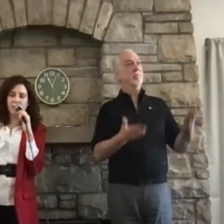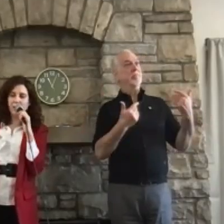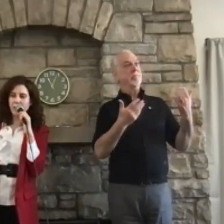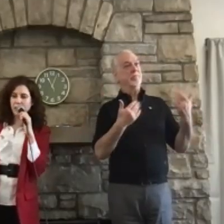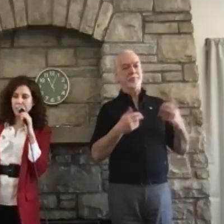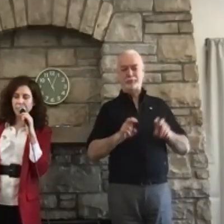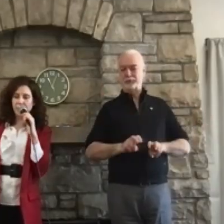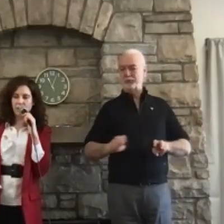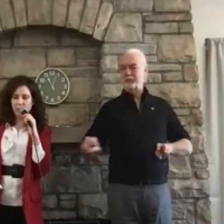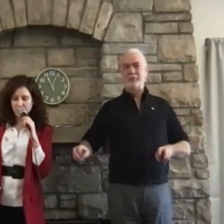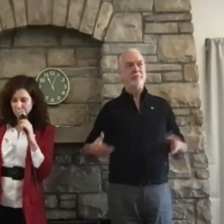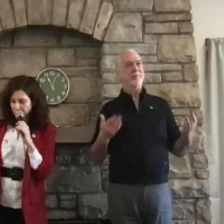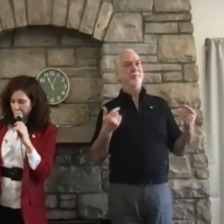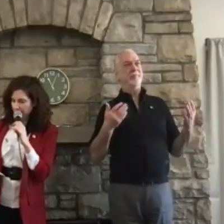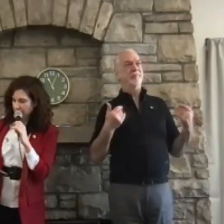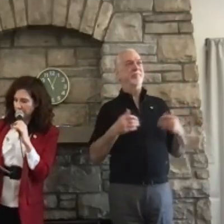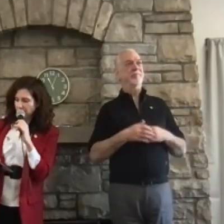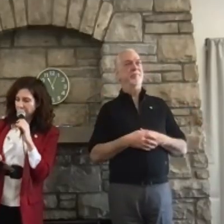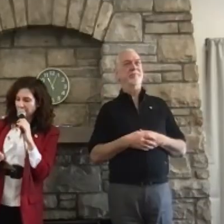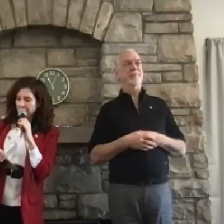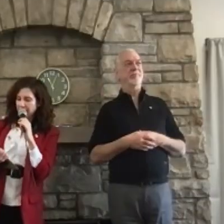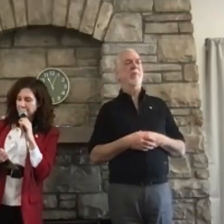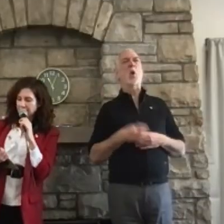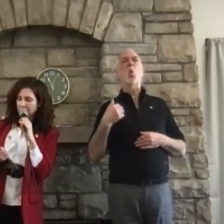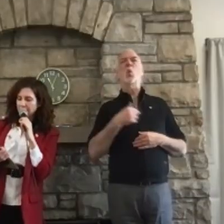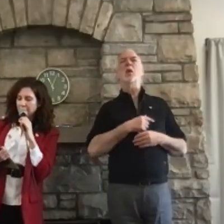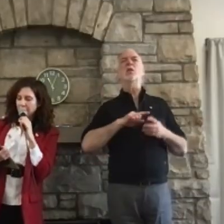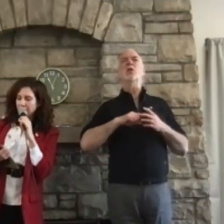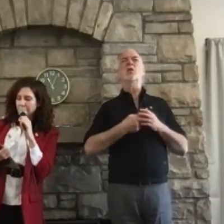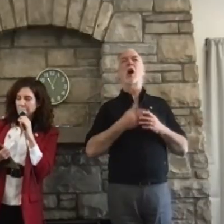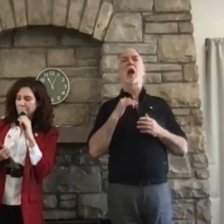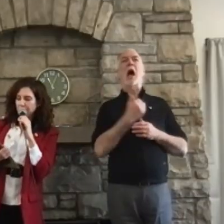pace, then we will get started on that.